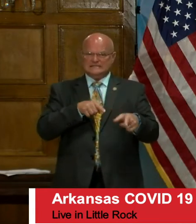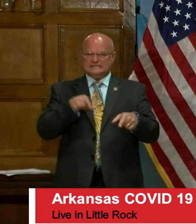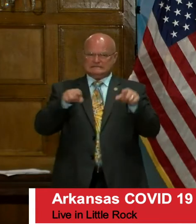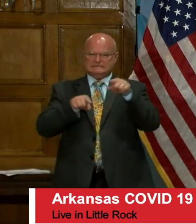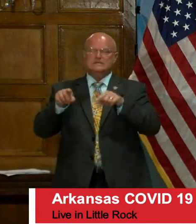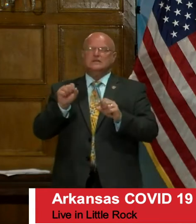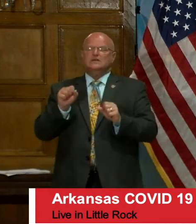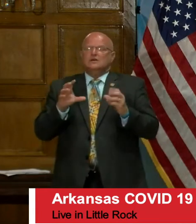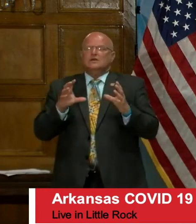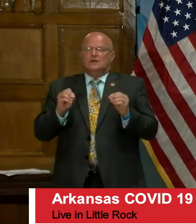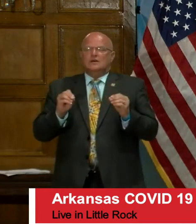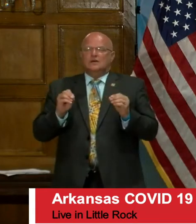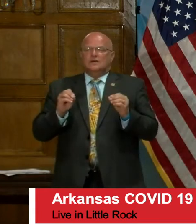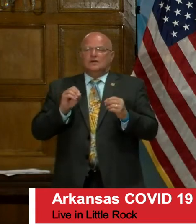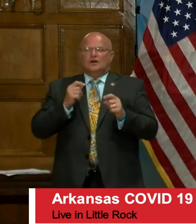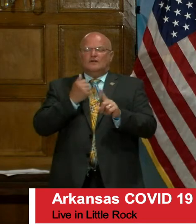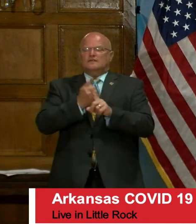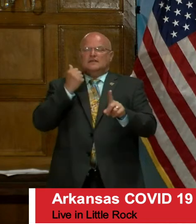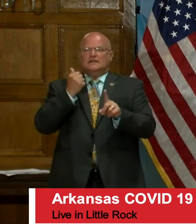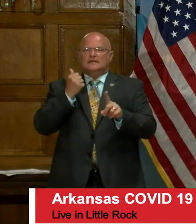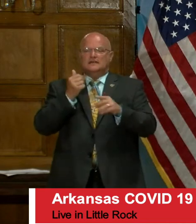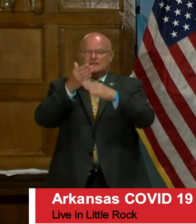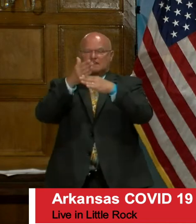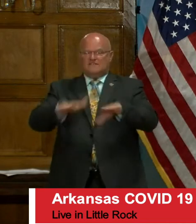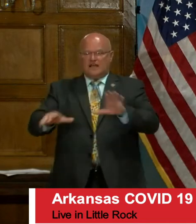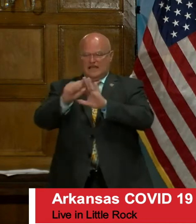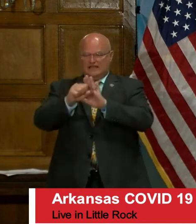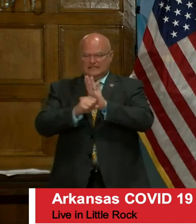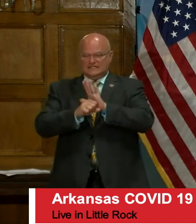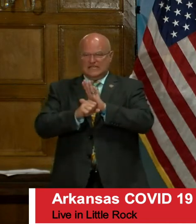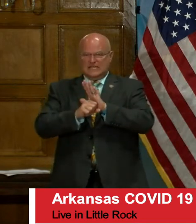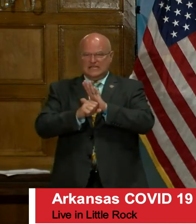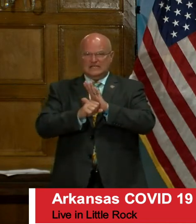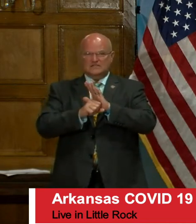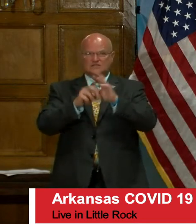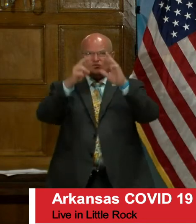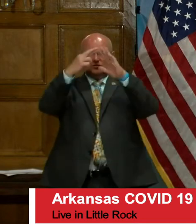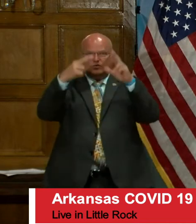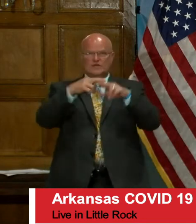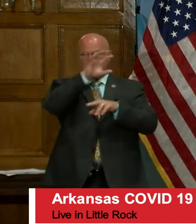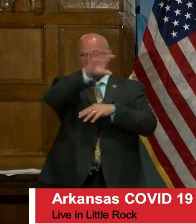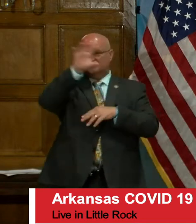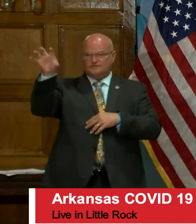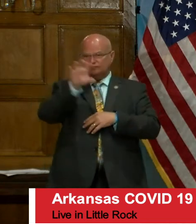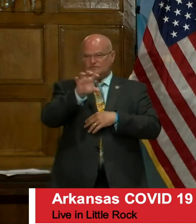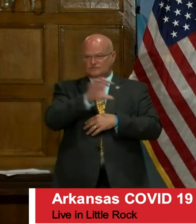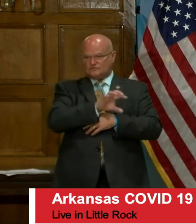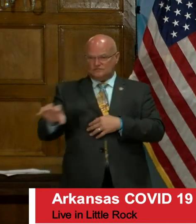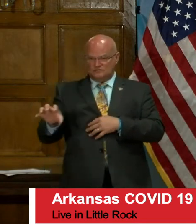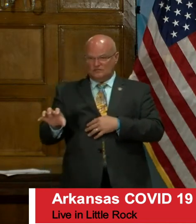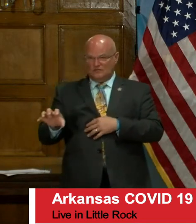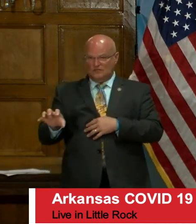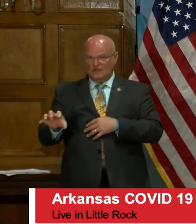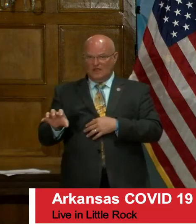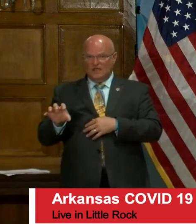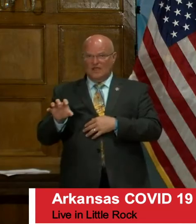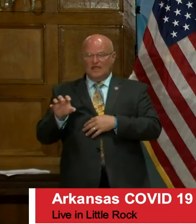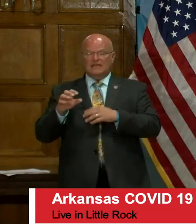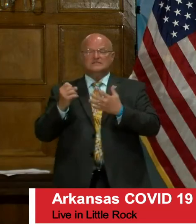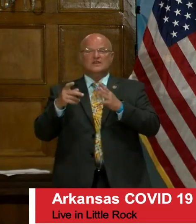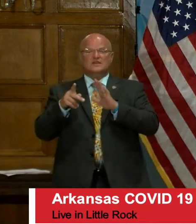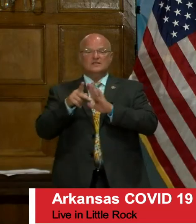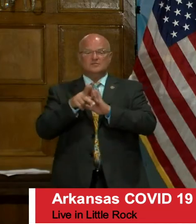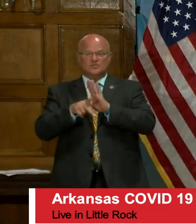in them. And so all of a sudden, if you divide our state into regions, as I pointed out in sort of the principles